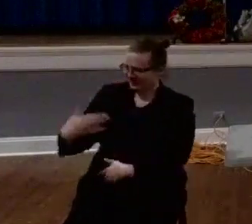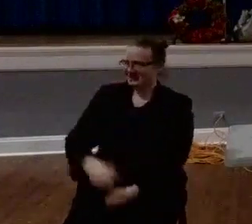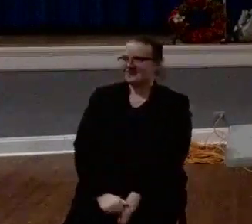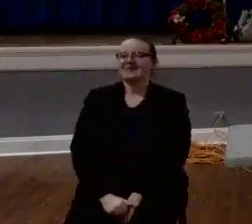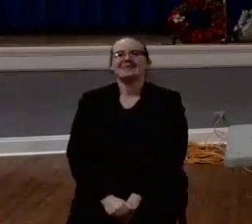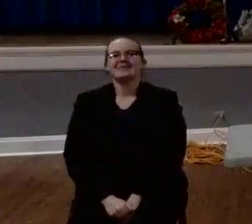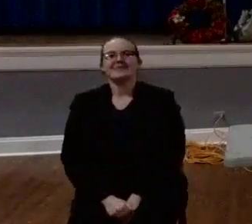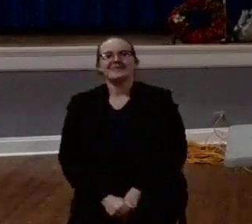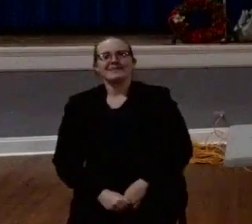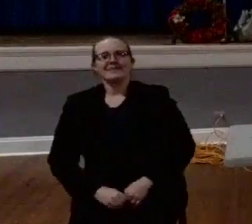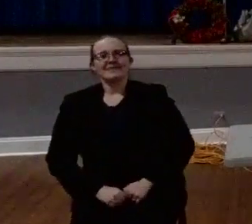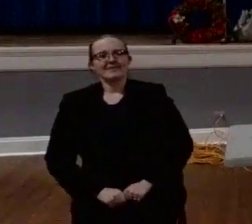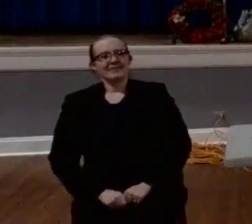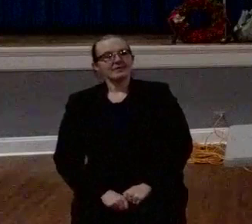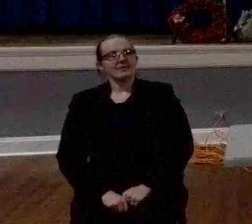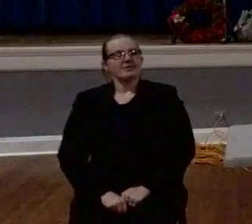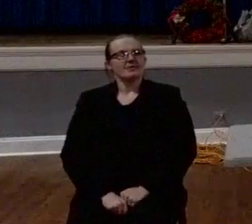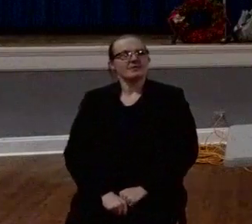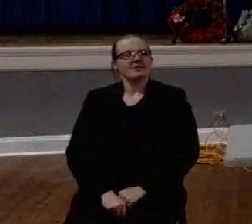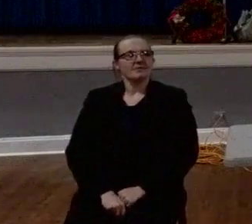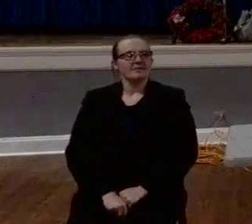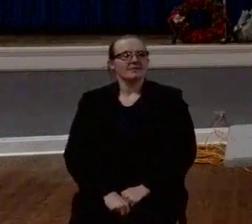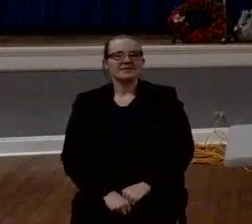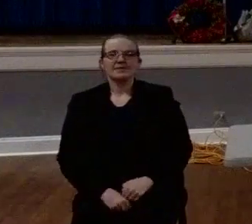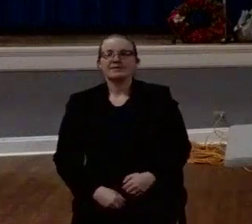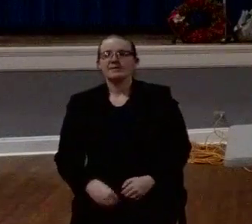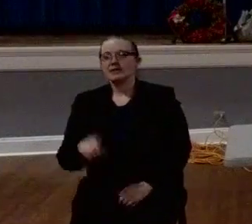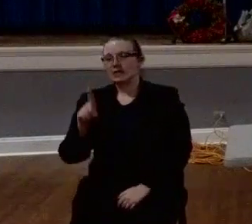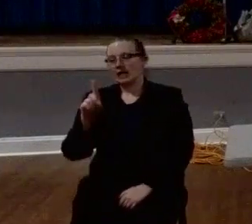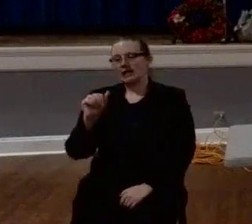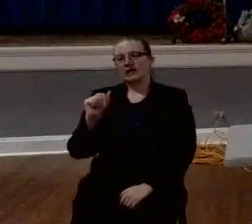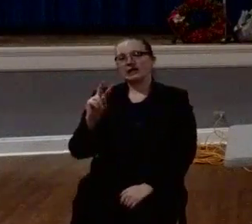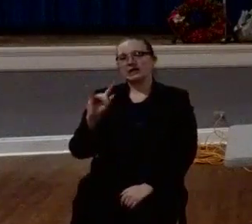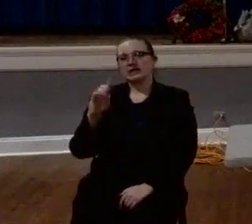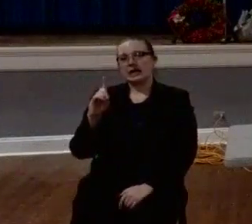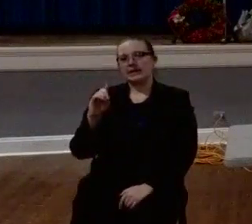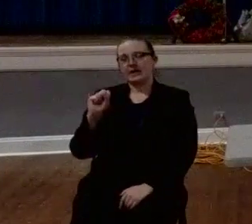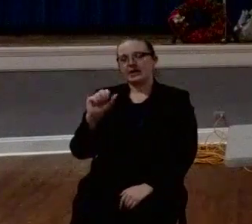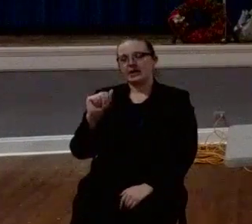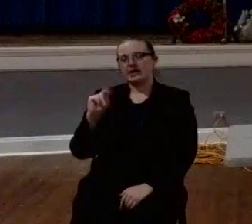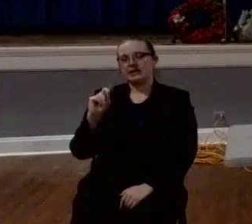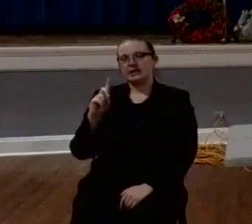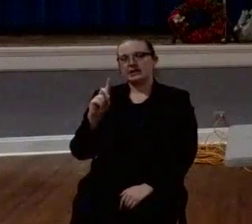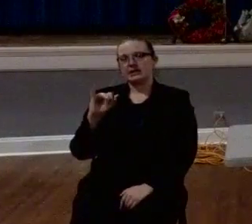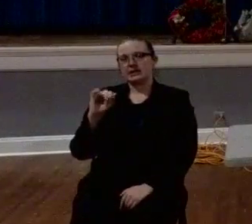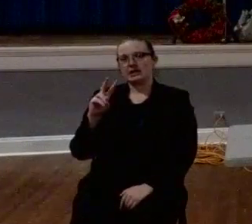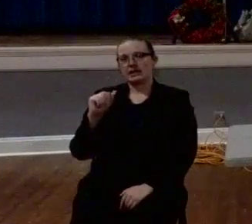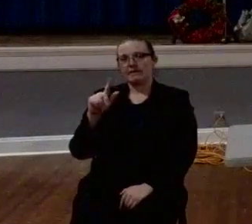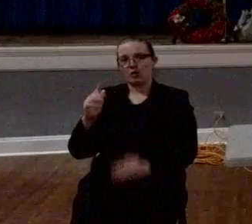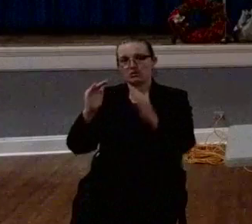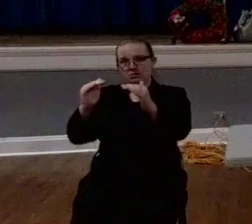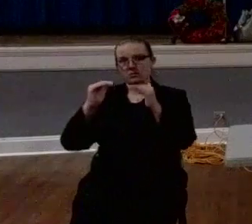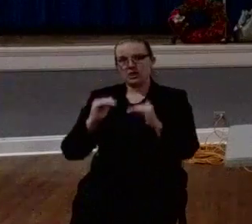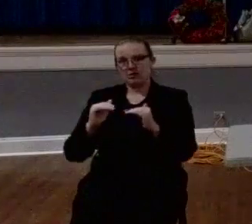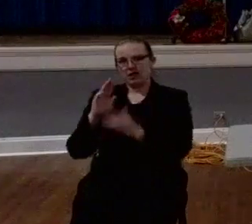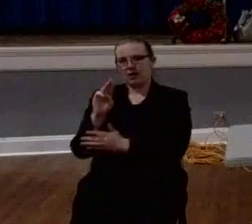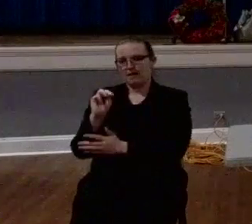you. David Sandoval? followed by Monica